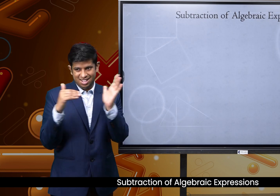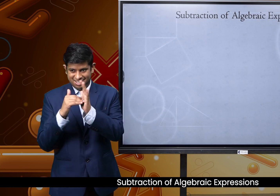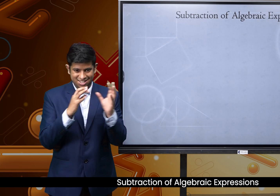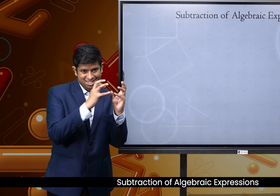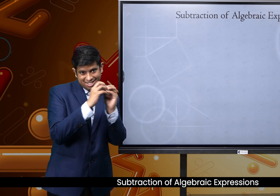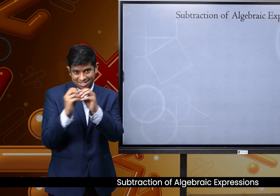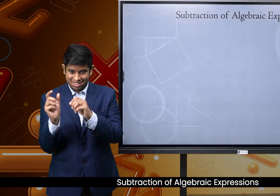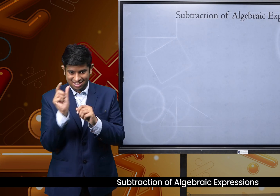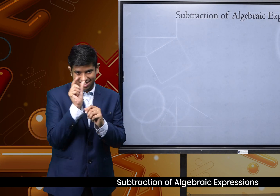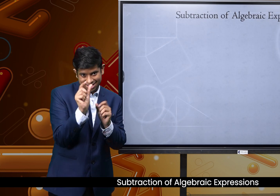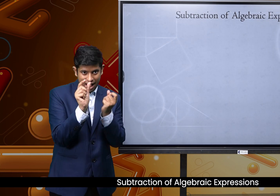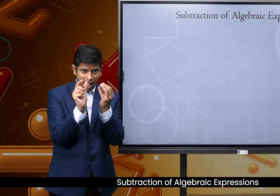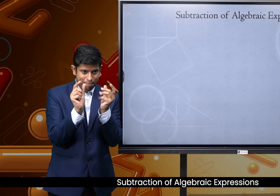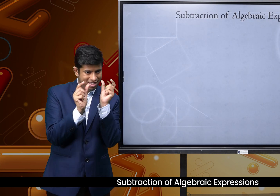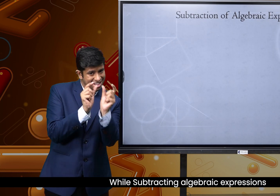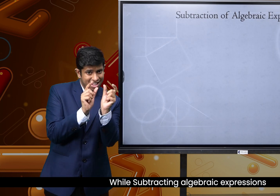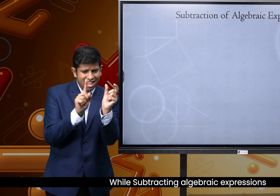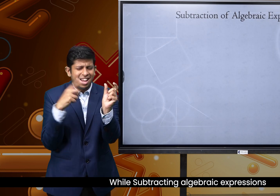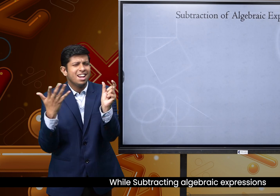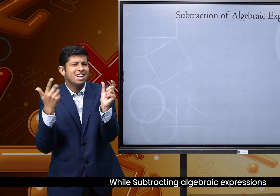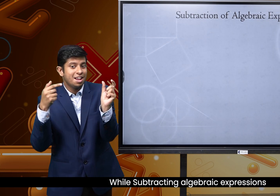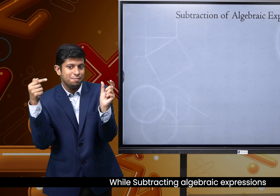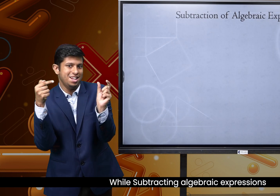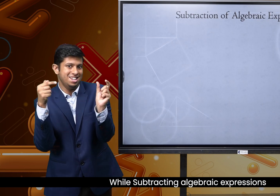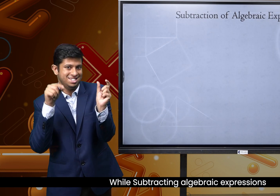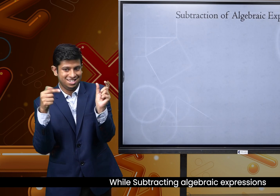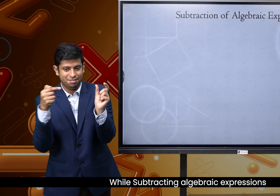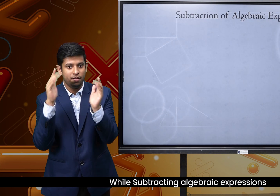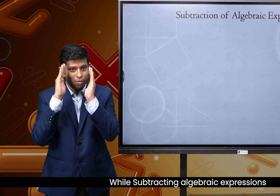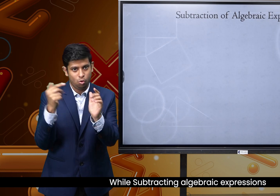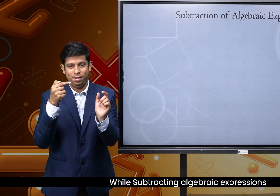Subtraction of algebraic expressions. While subtracting algebraic expressions,